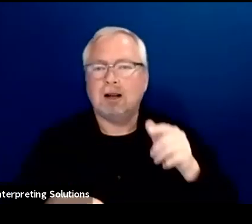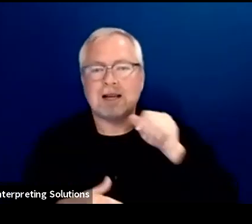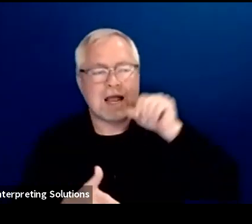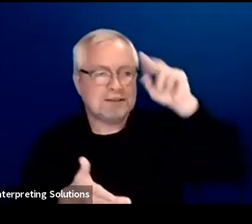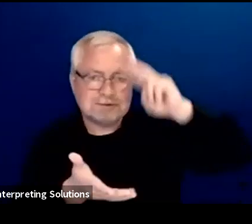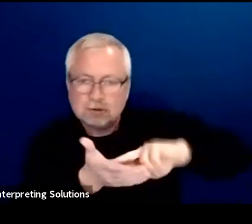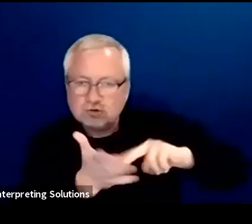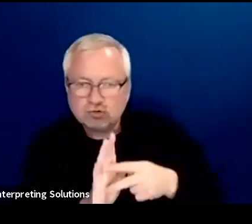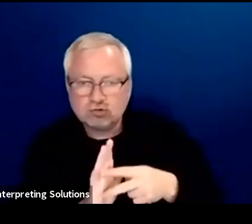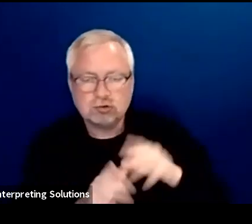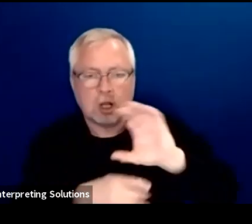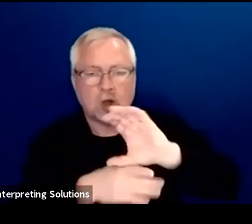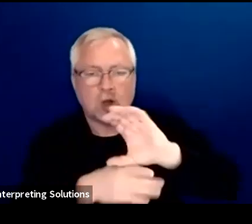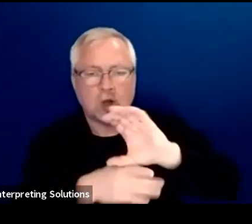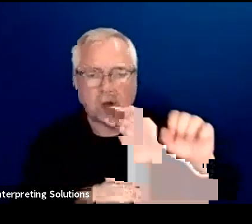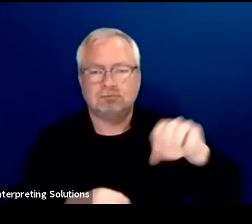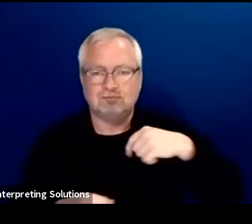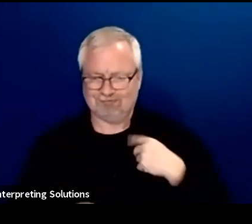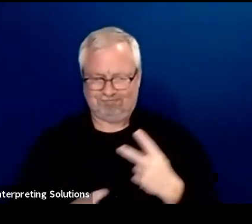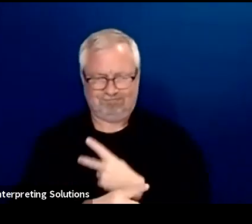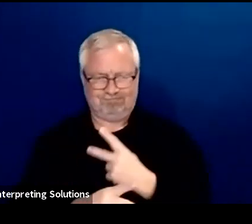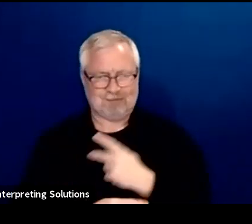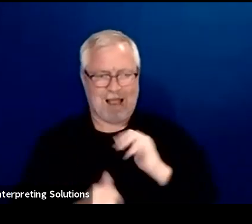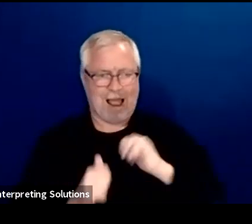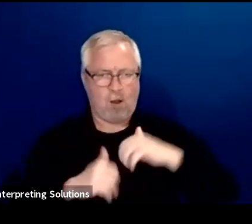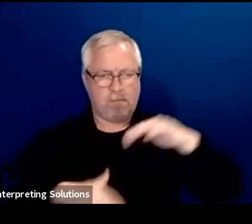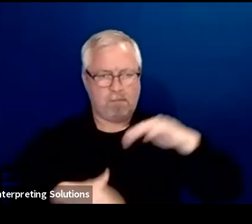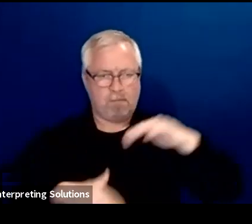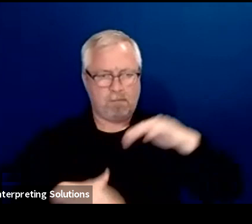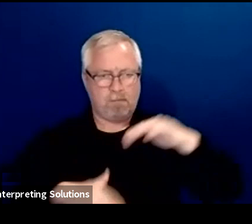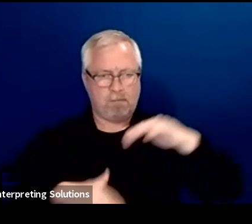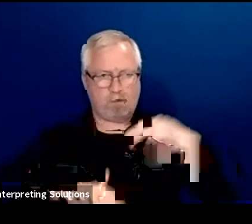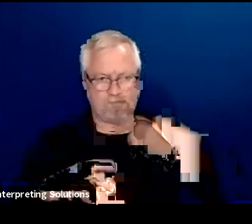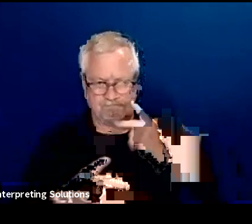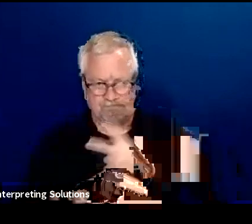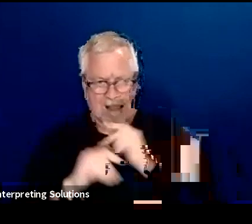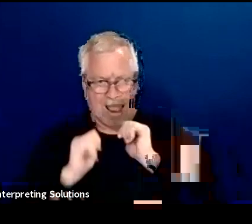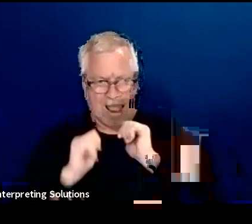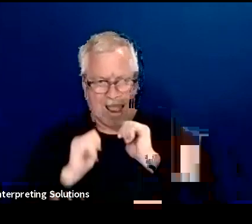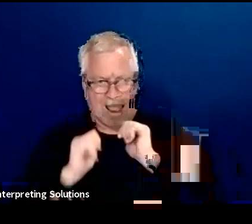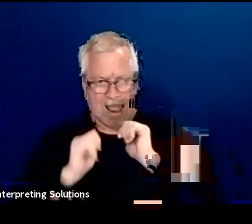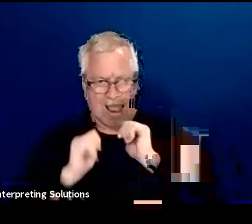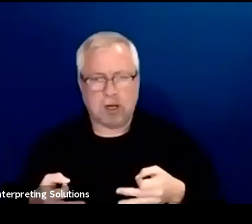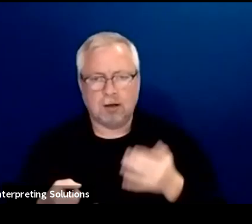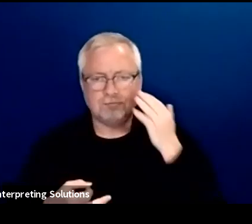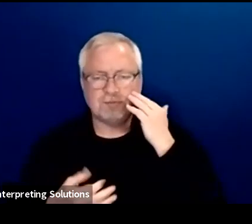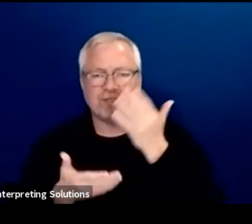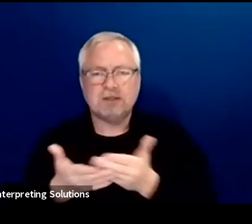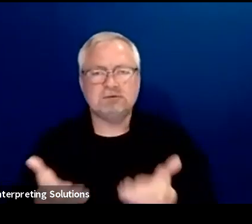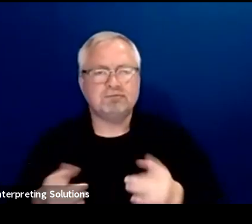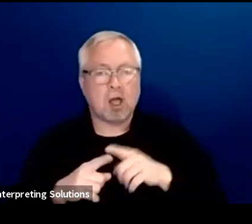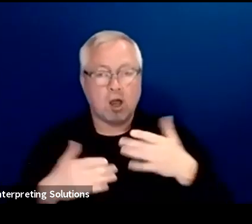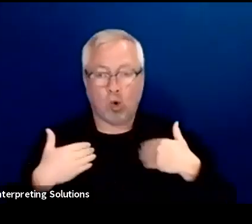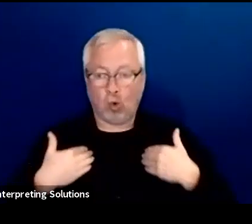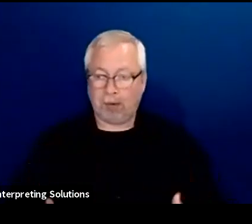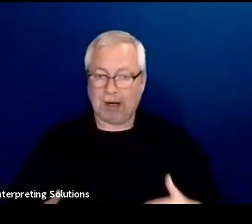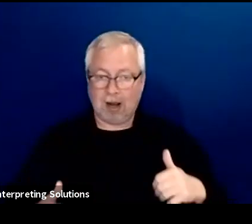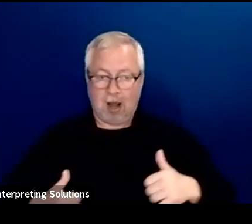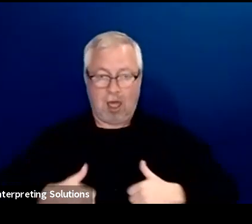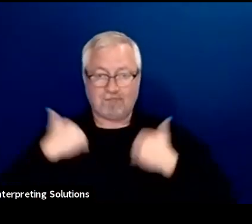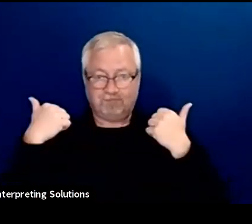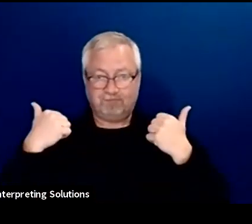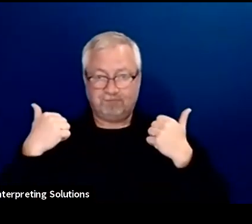things out. And again, trying to decide things about human are so